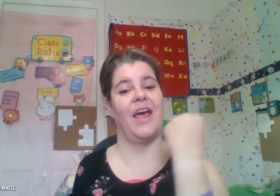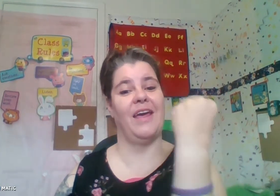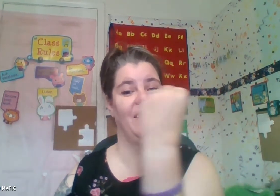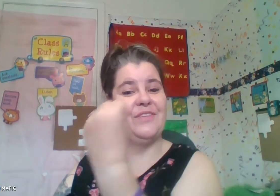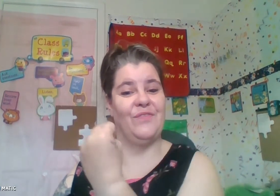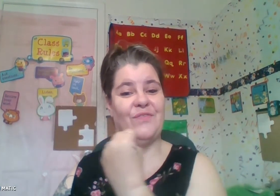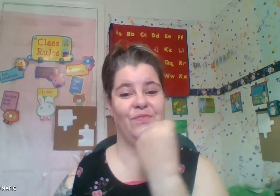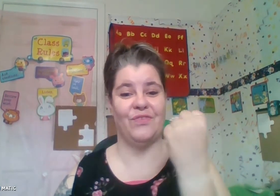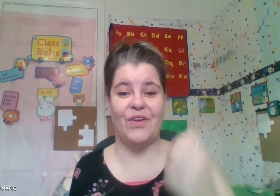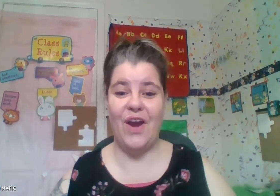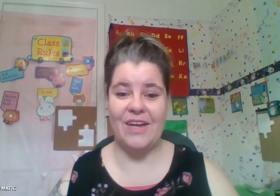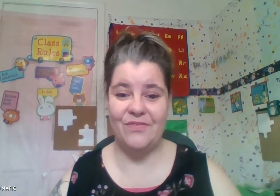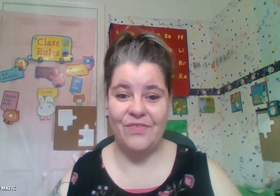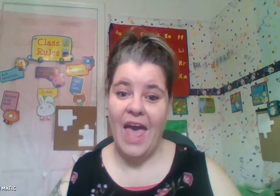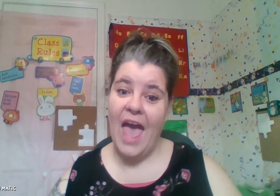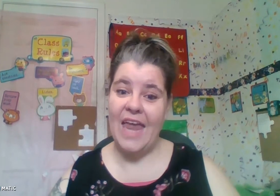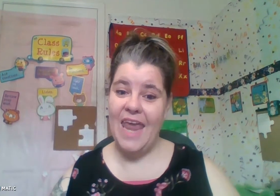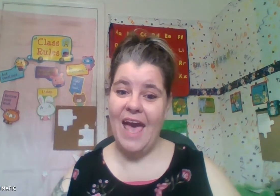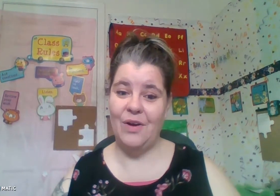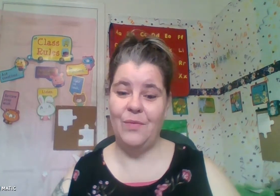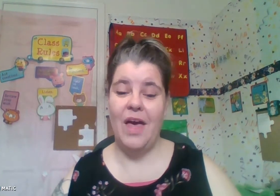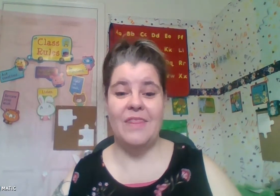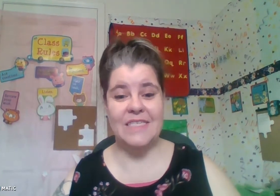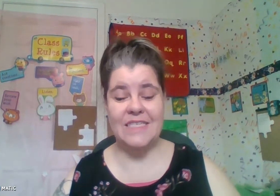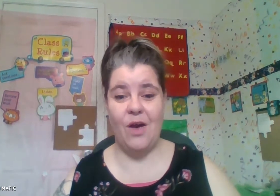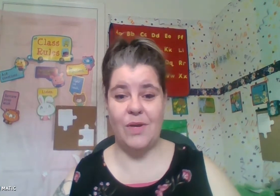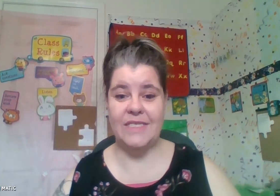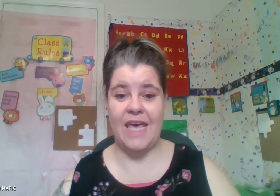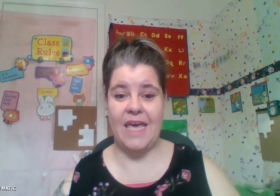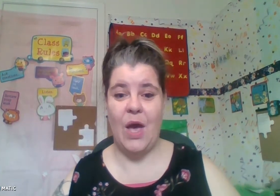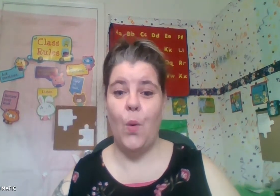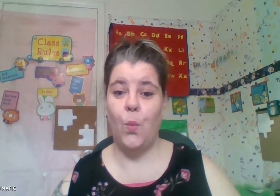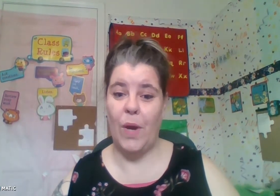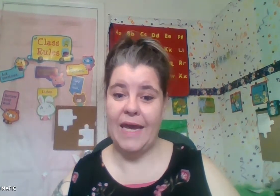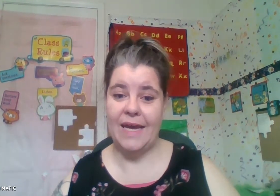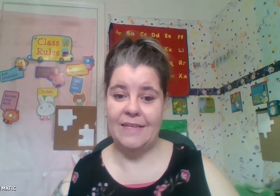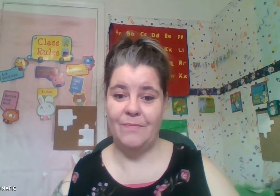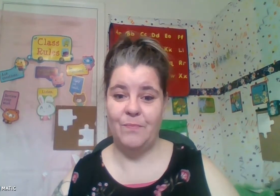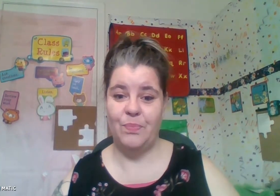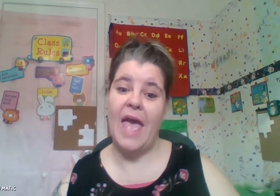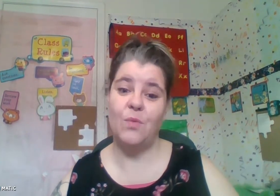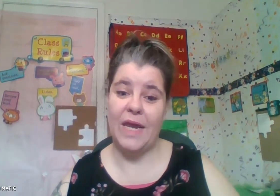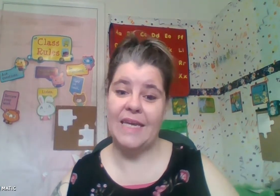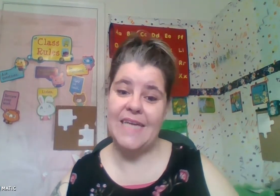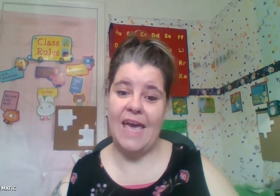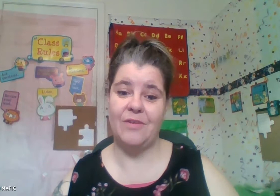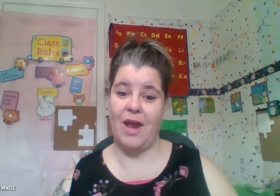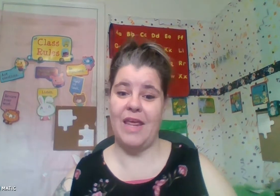Saturday. Great. And now this is how we say week and weekday.